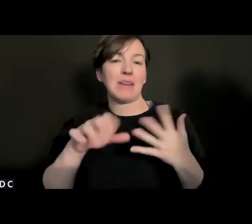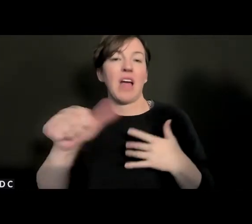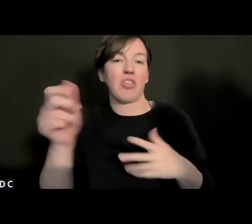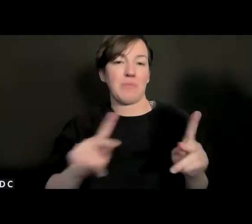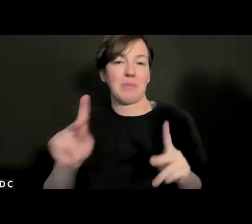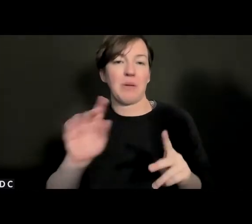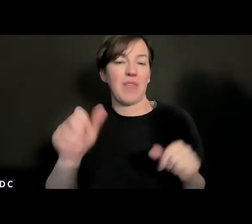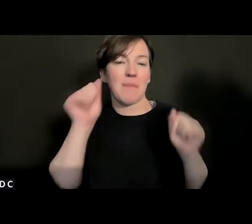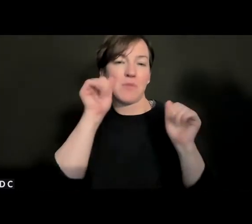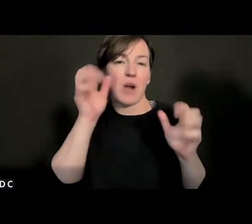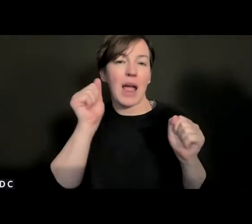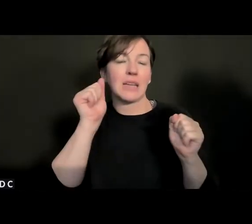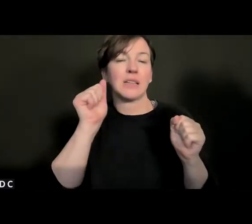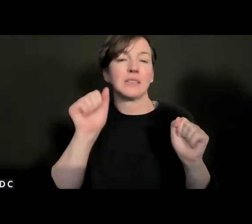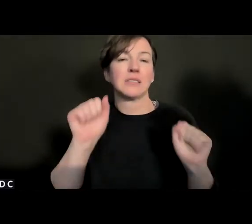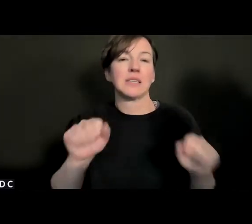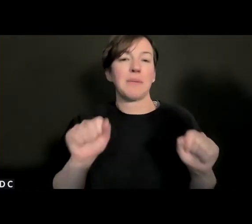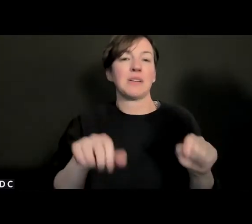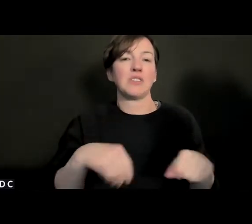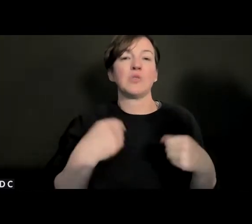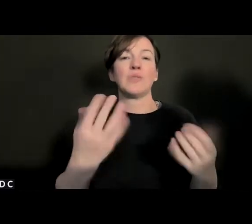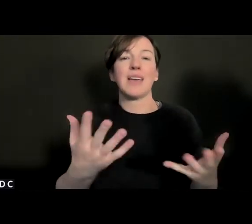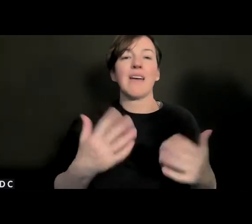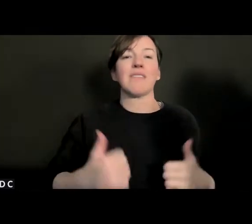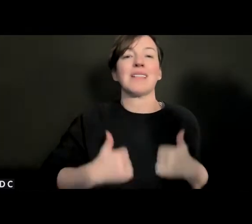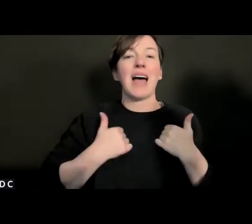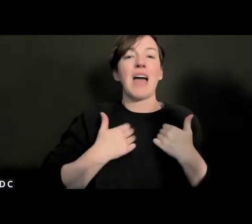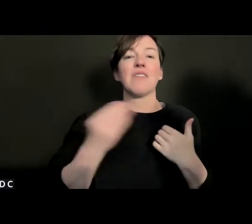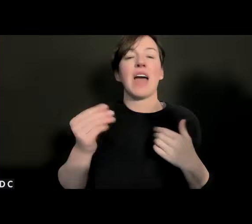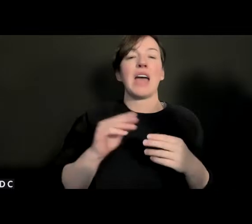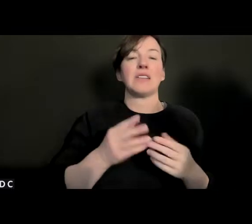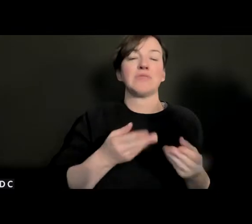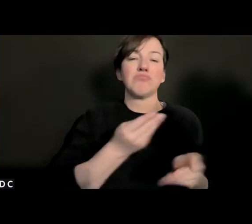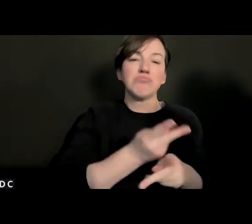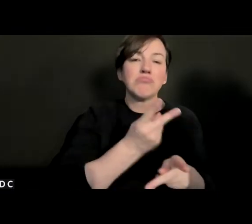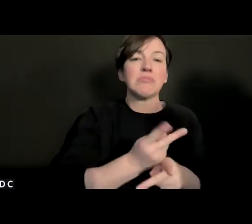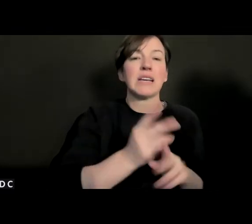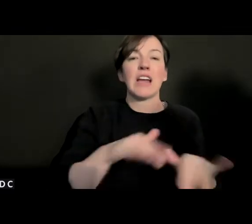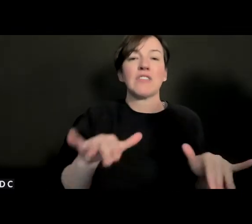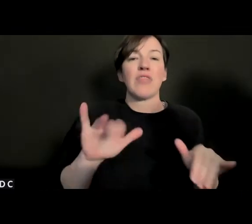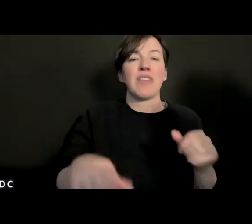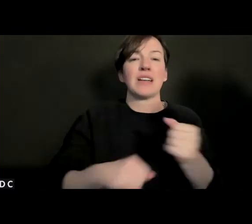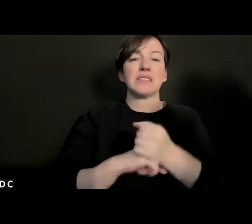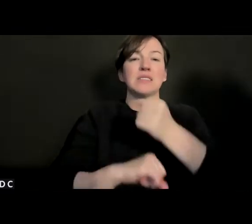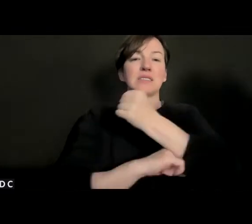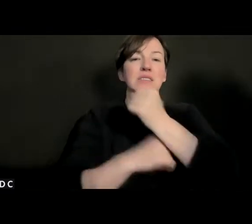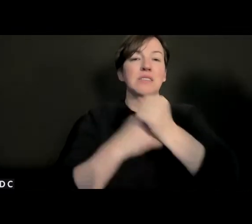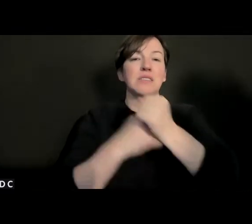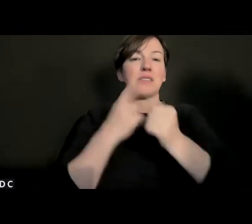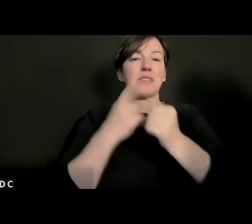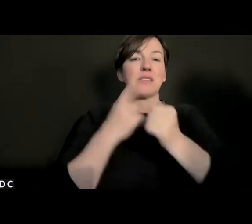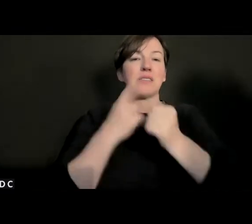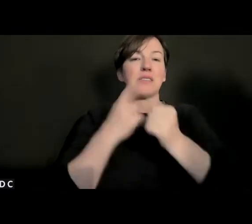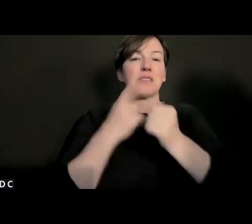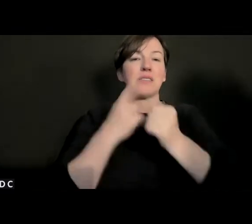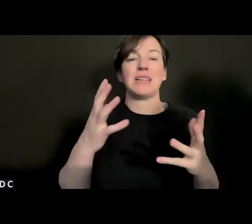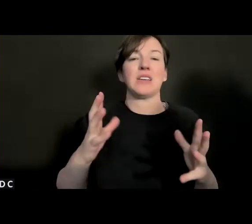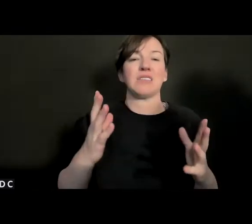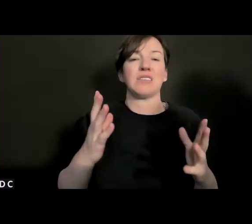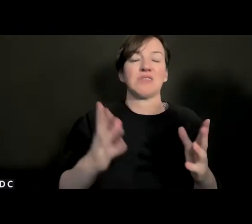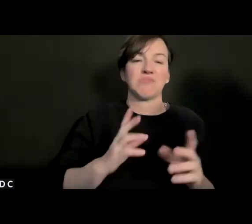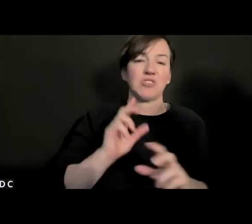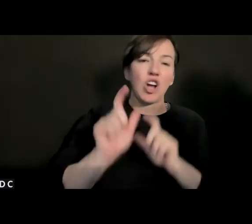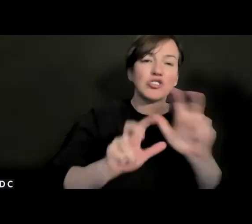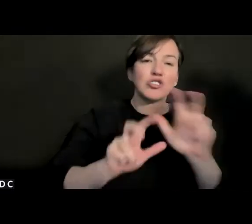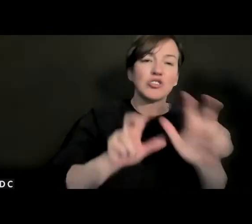miraculous capacity to give life and nurture children is, to me, the bedrock of so many contributions we celebrate.